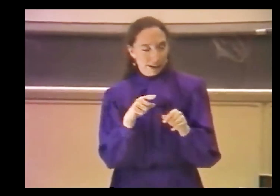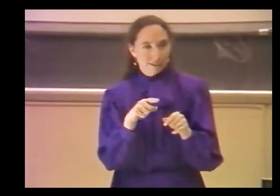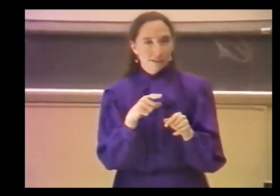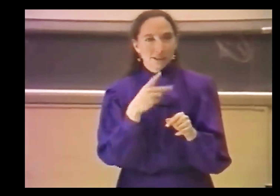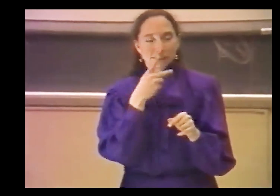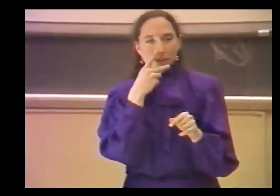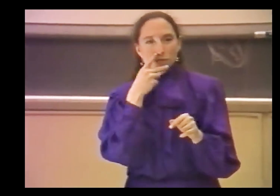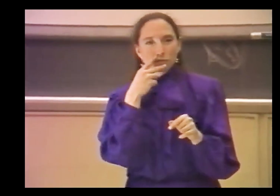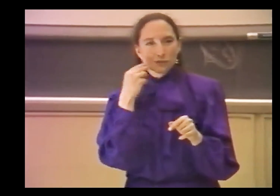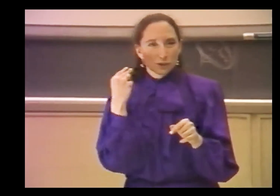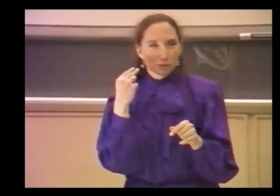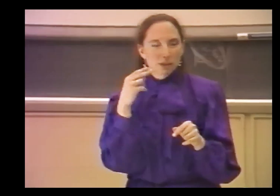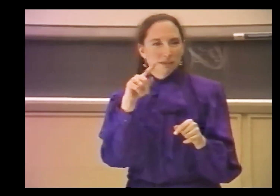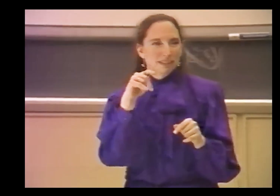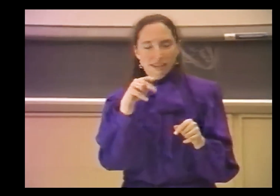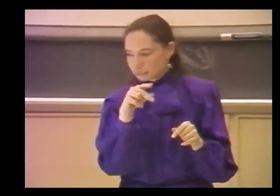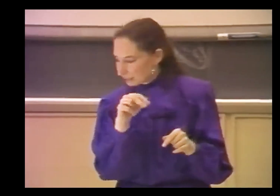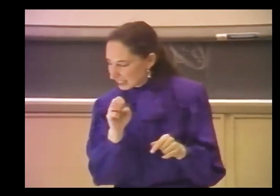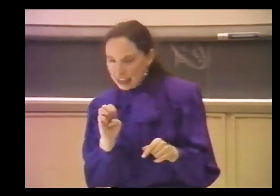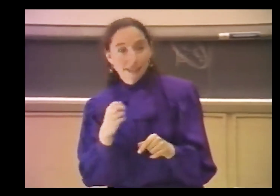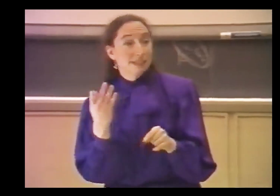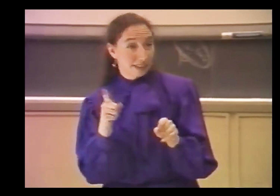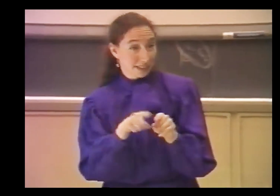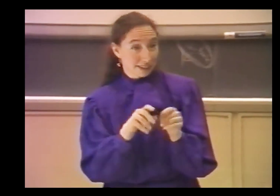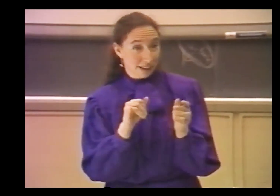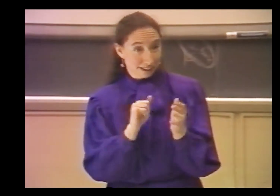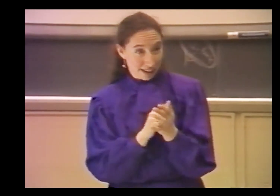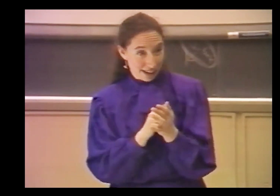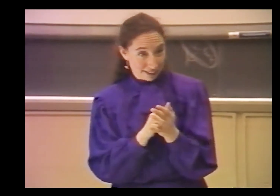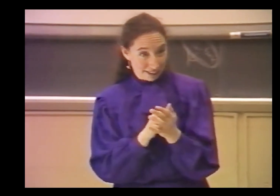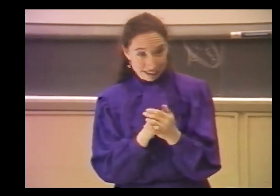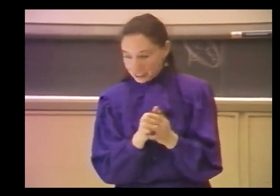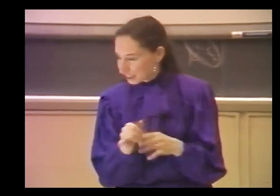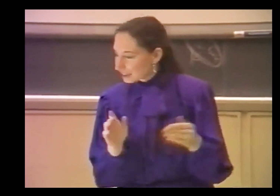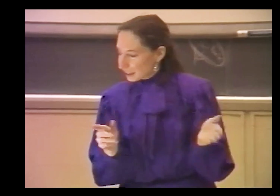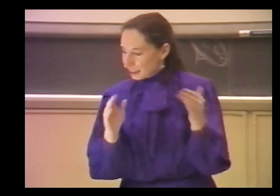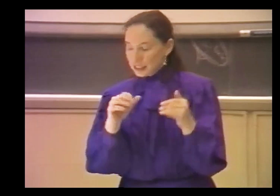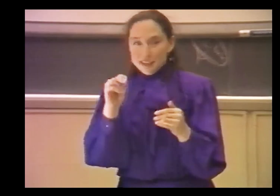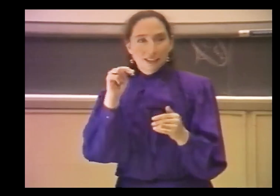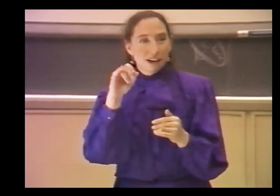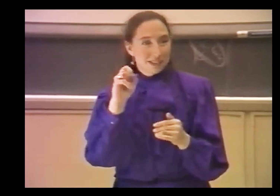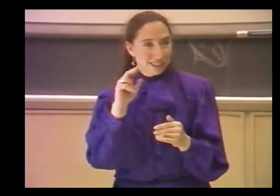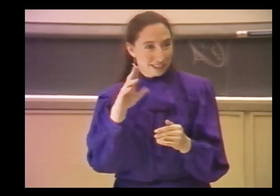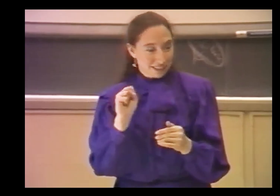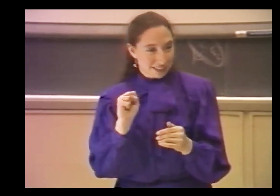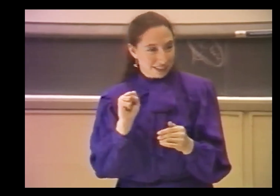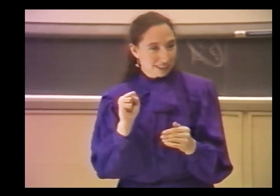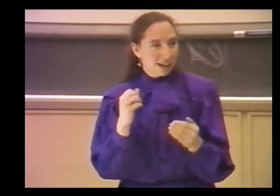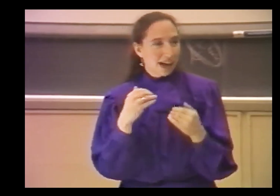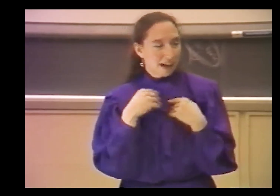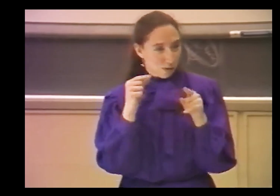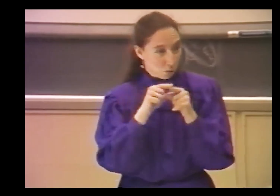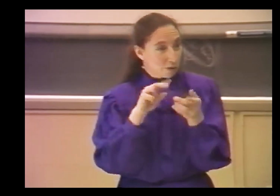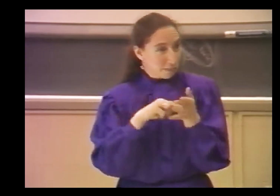carry like verb tense and things like that. The consonants have the word